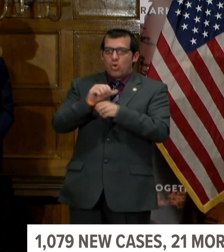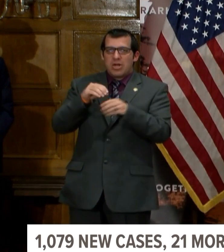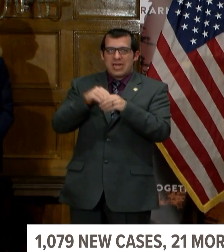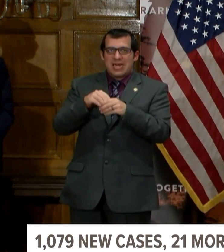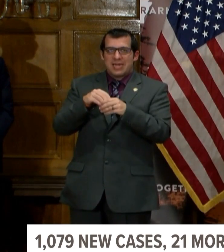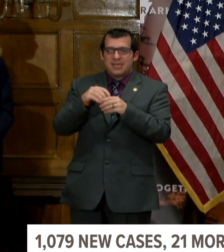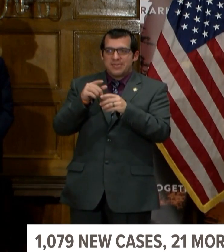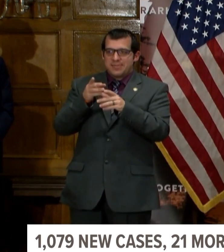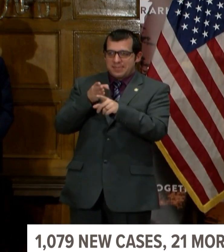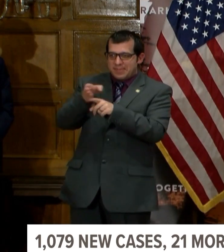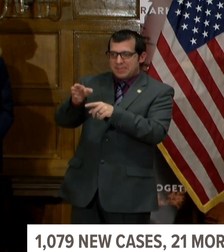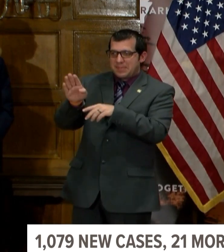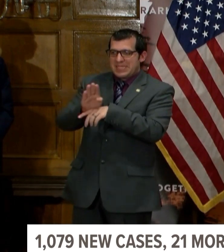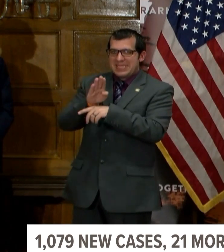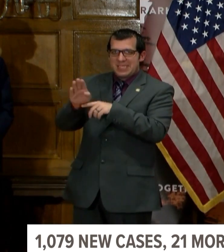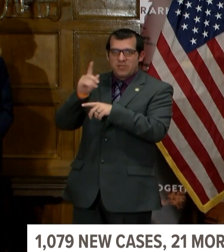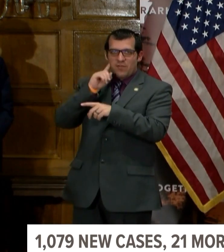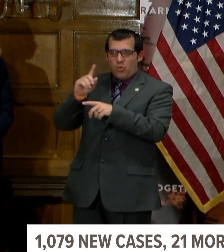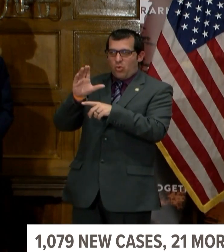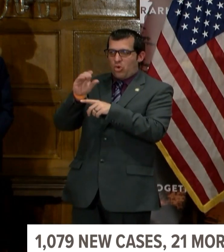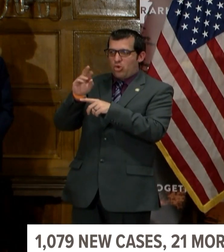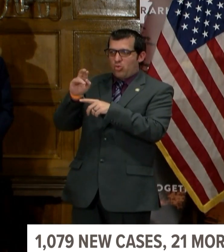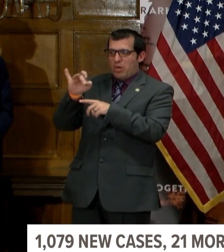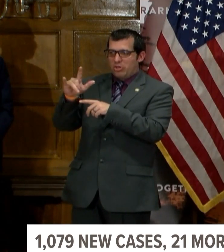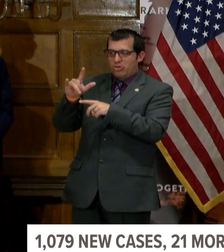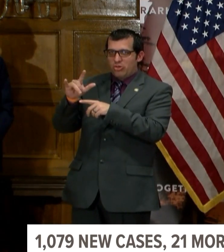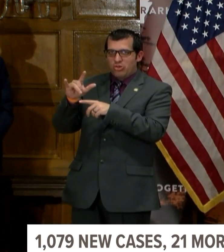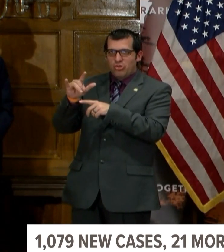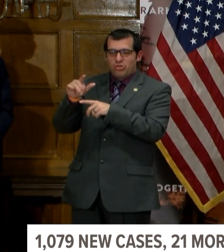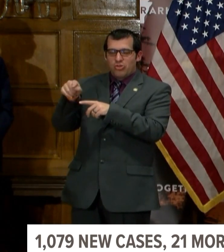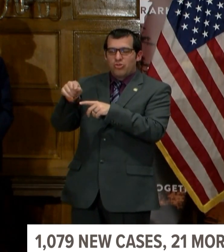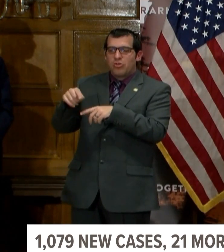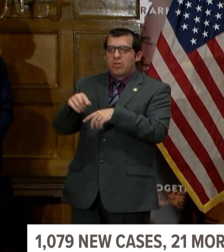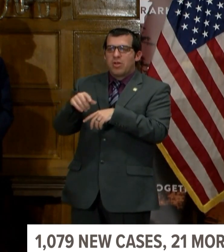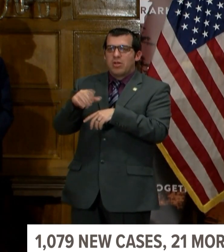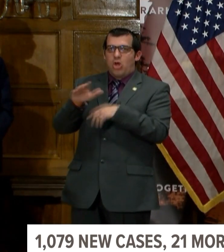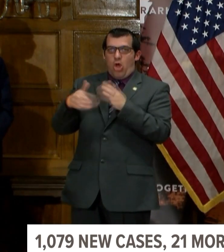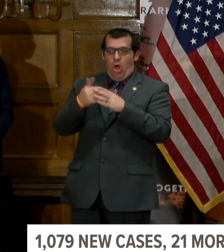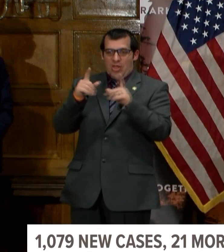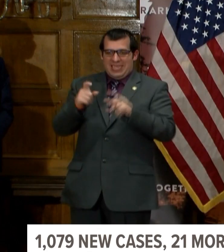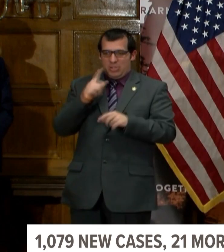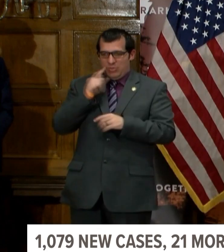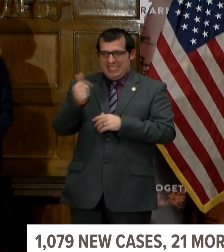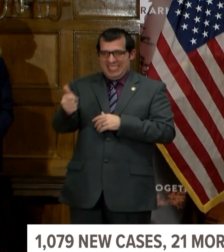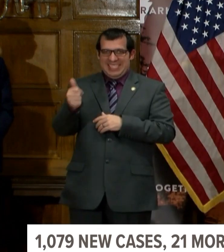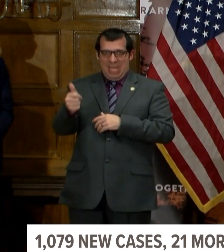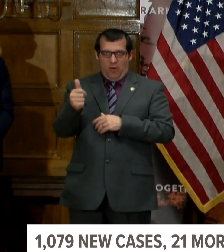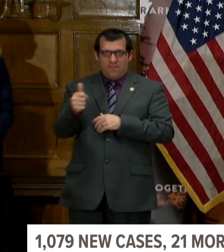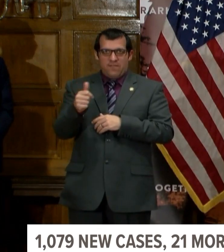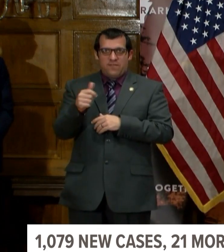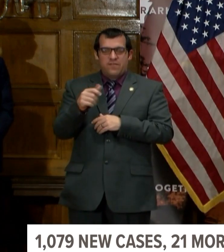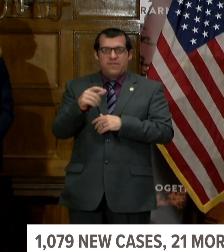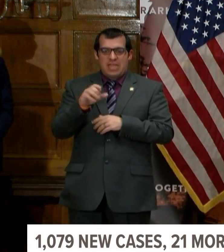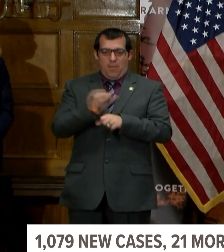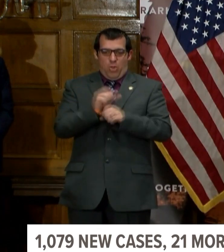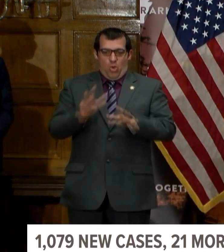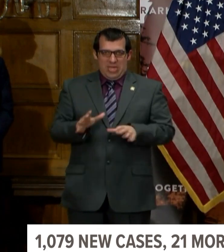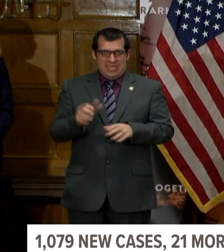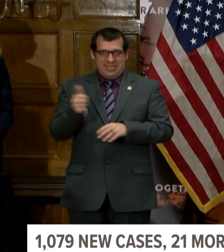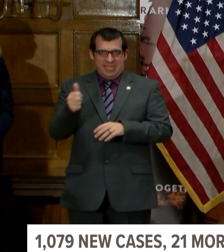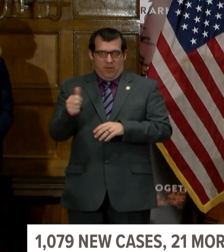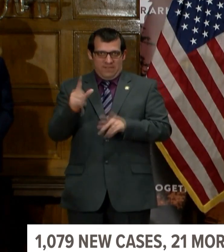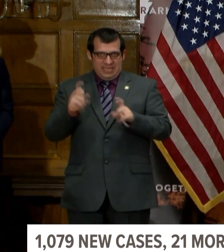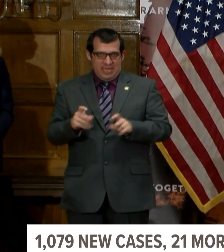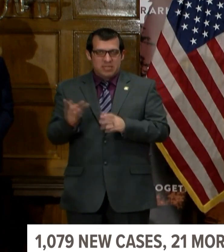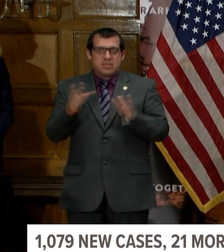division. All tests will be self-administered on the employee side. On the inmate